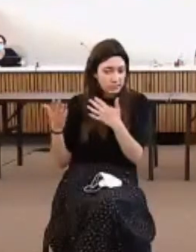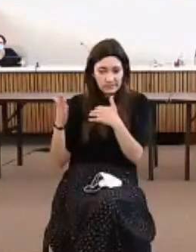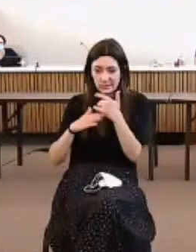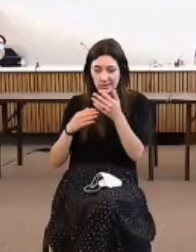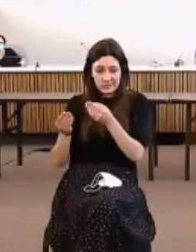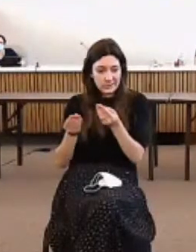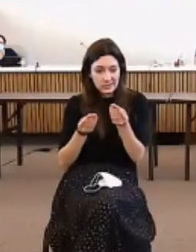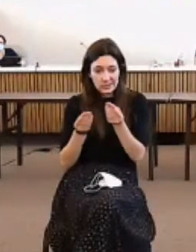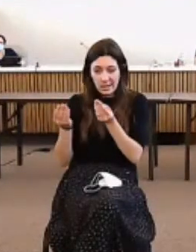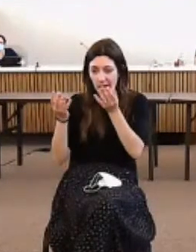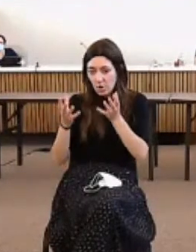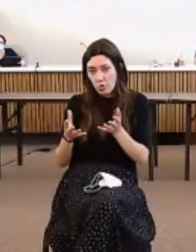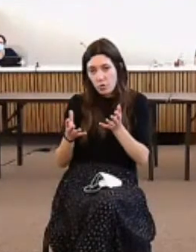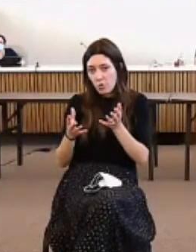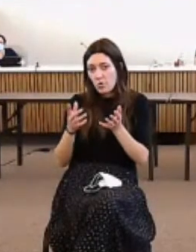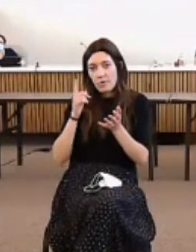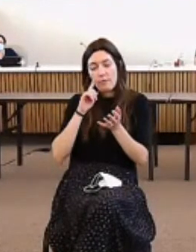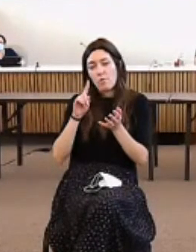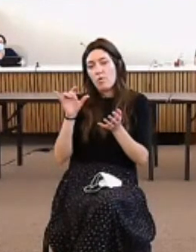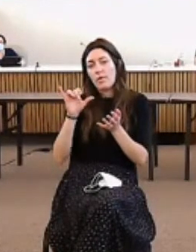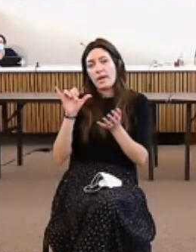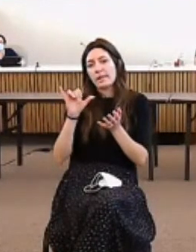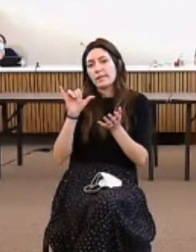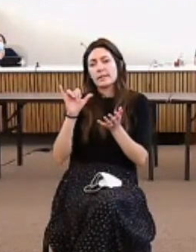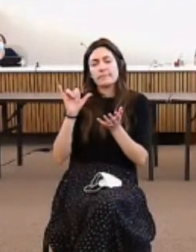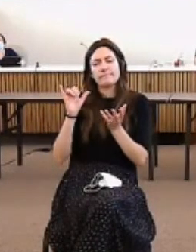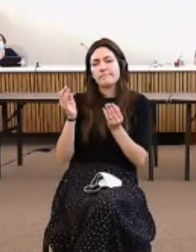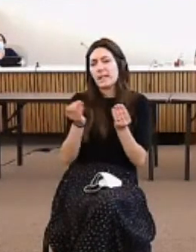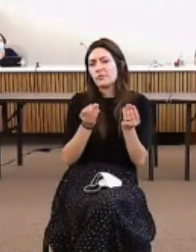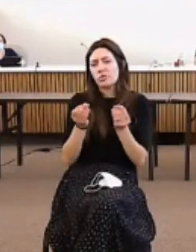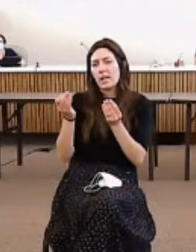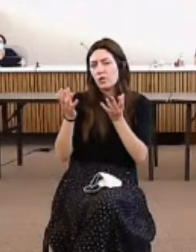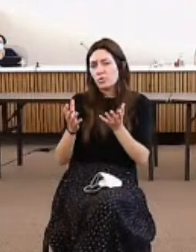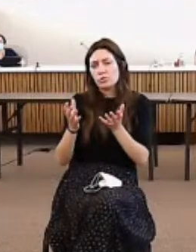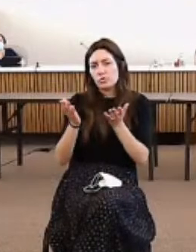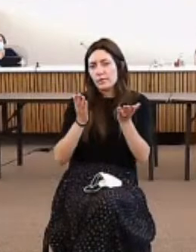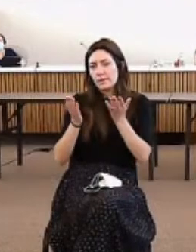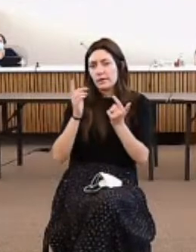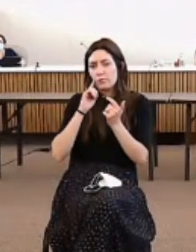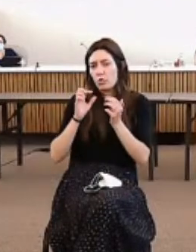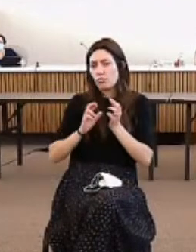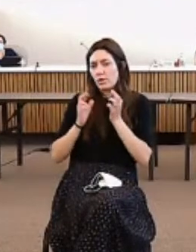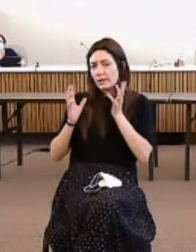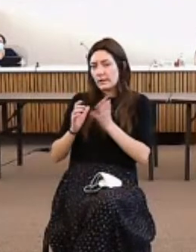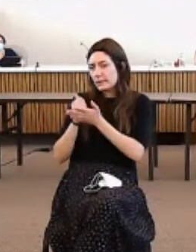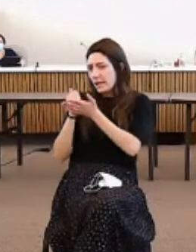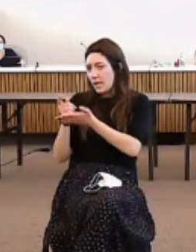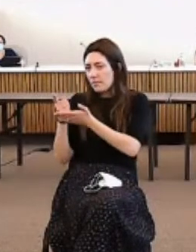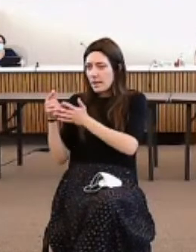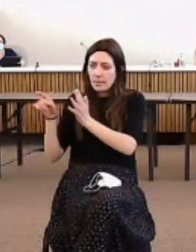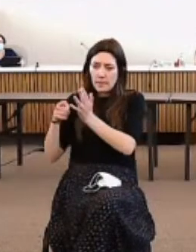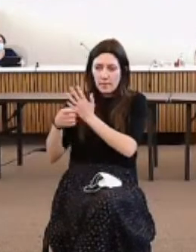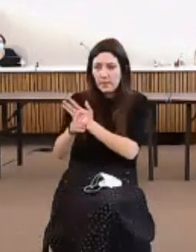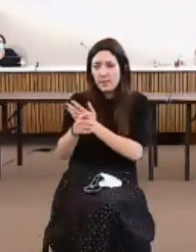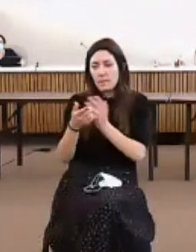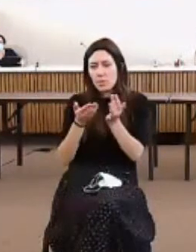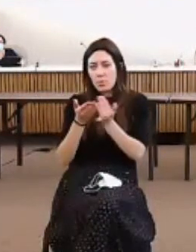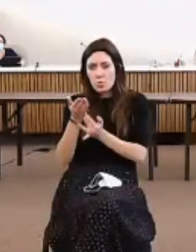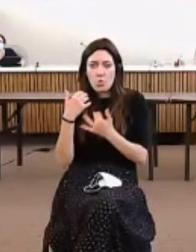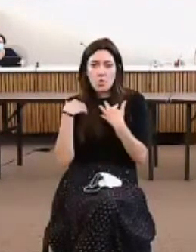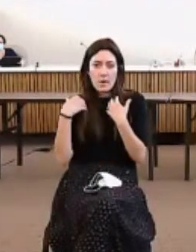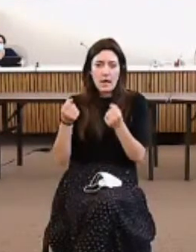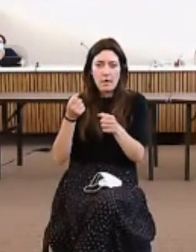facilitator for I'll say like a concierge service, if you will, for the residents, so to help them navigate their way through healthcare